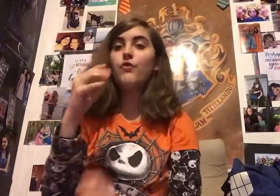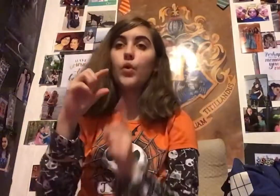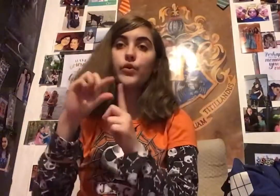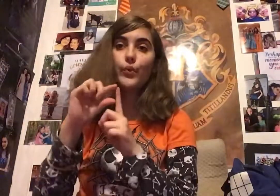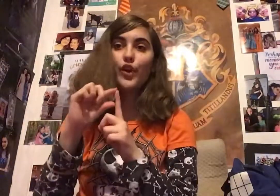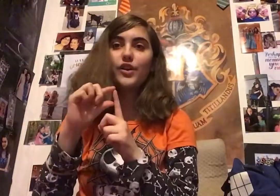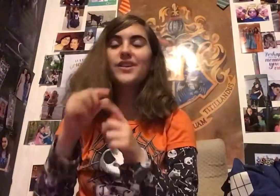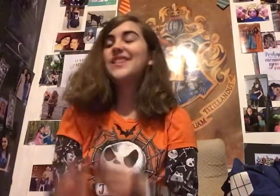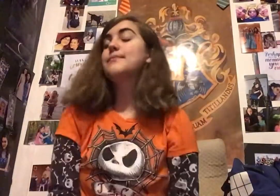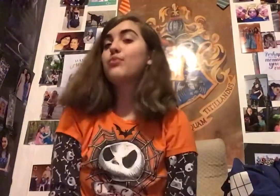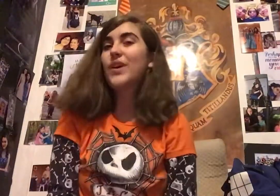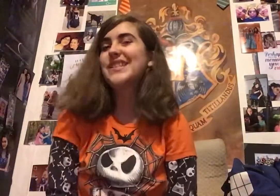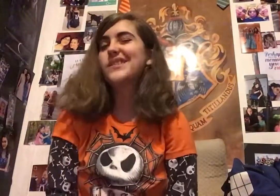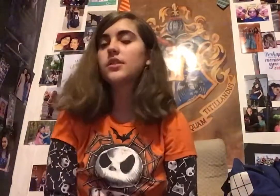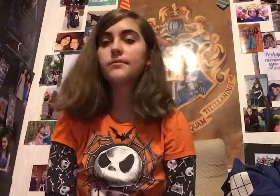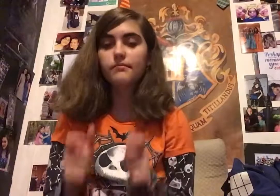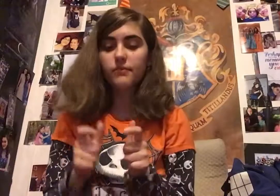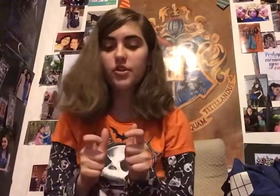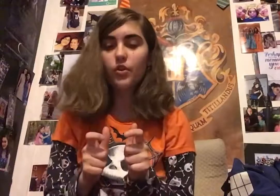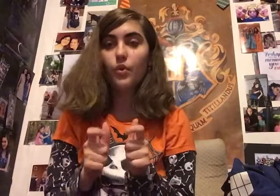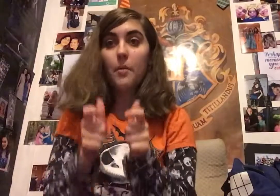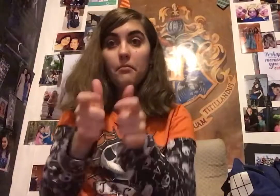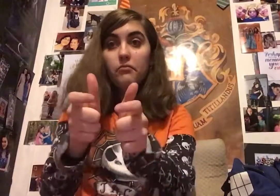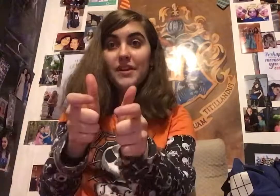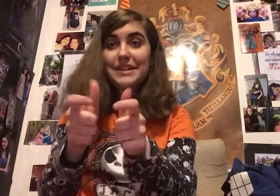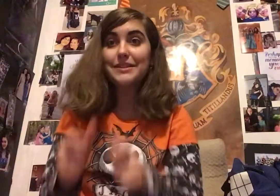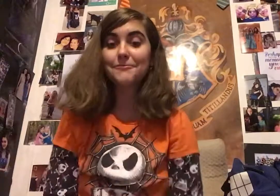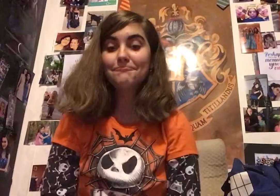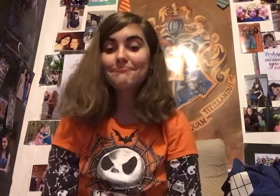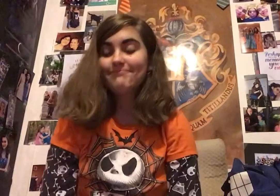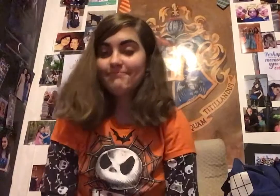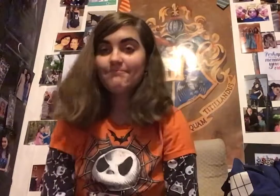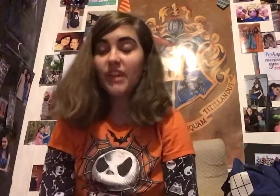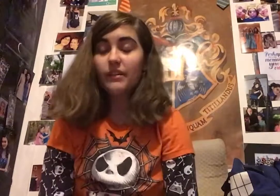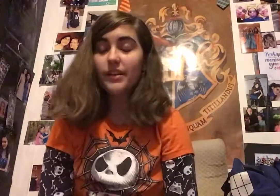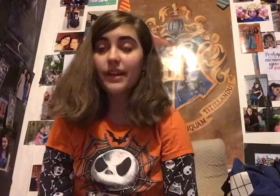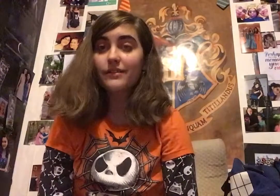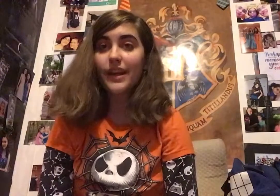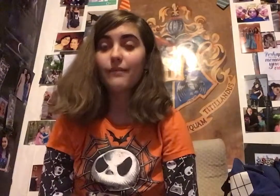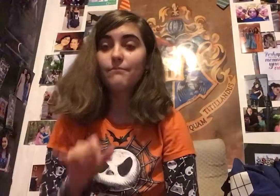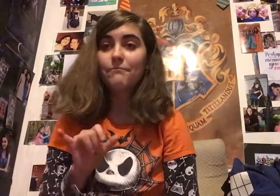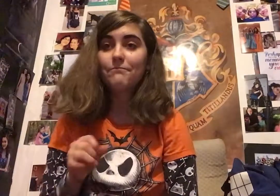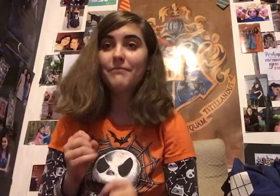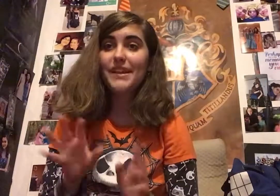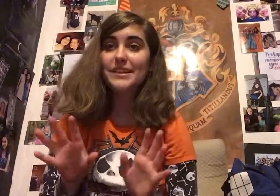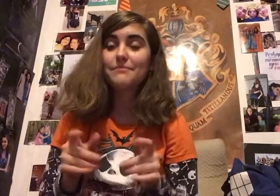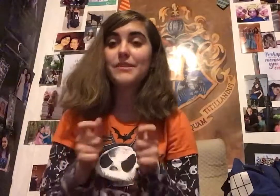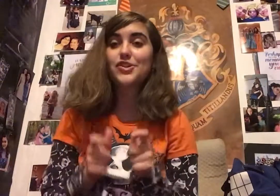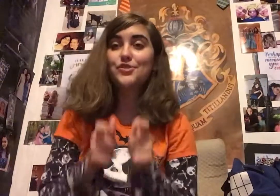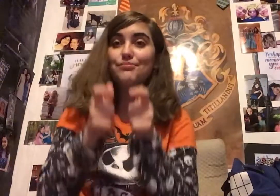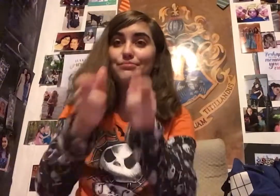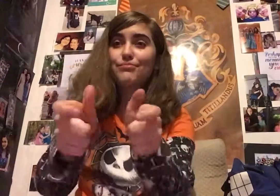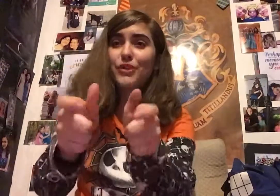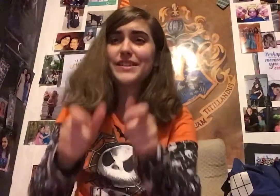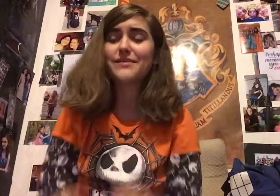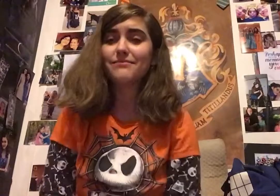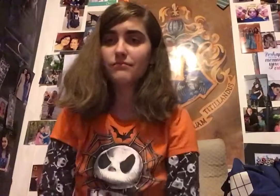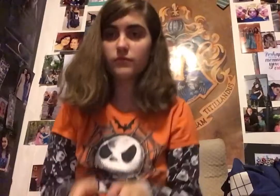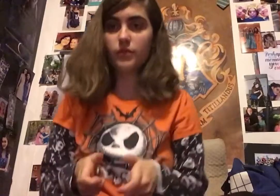Fourth word is present. So, present. Yeah. That's it. It's just present. Oh,